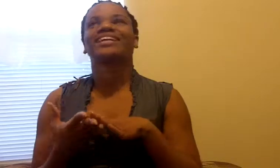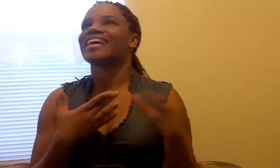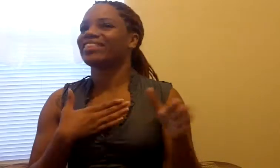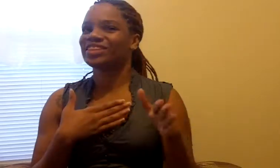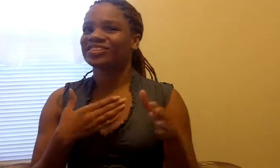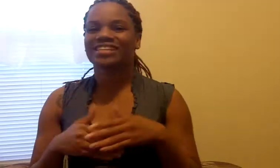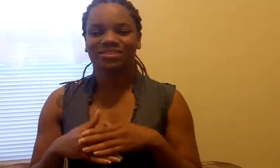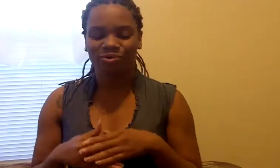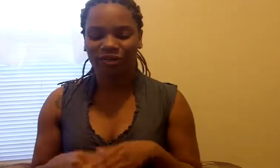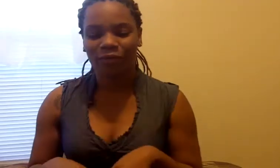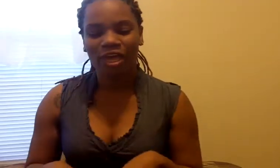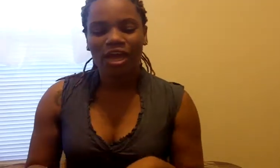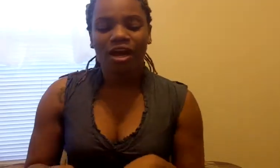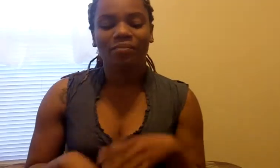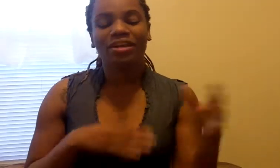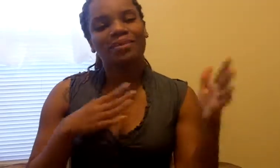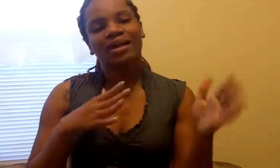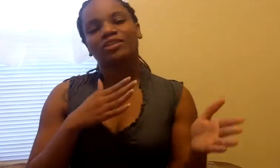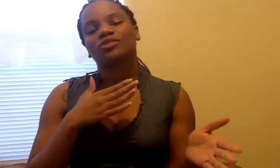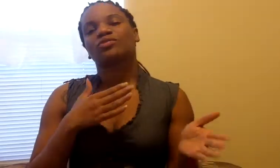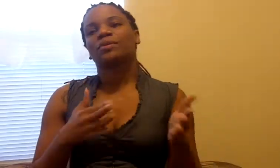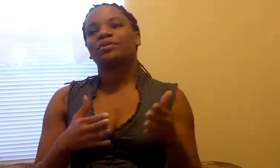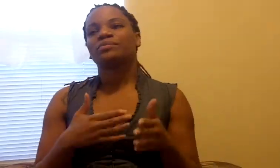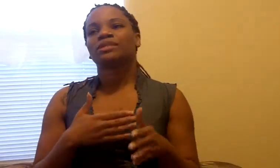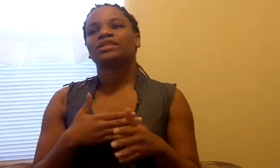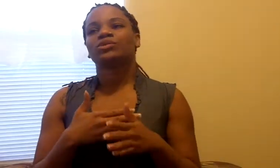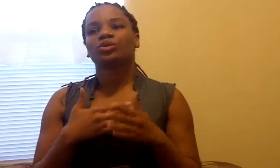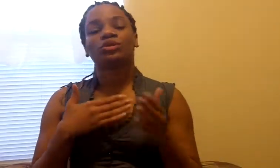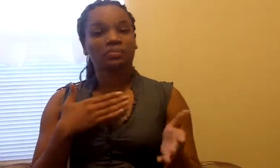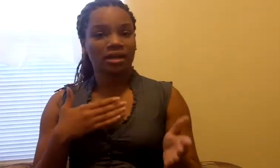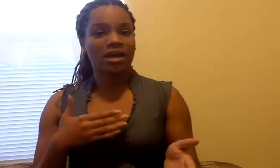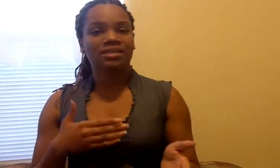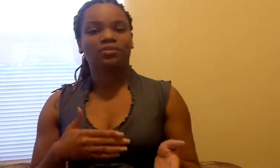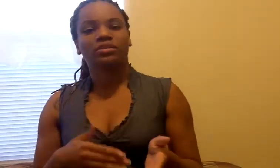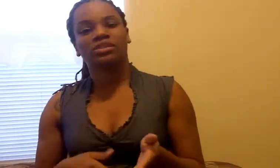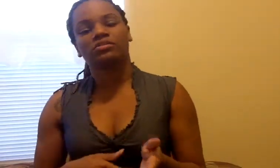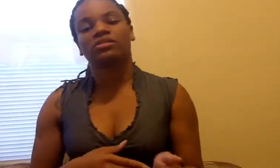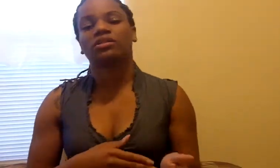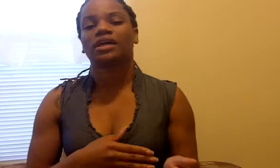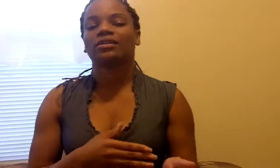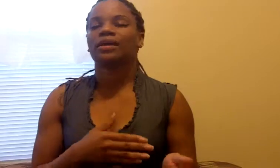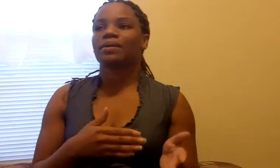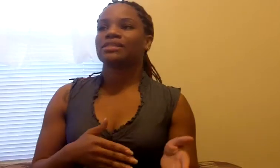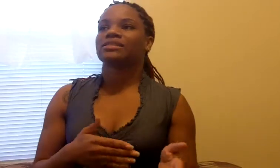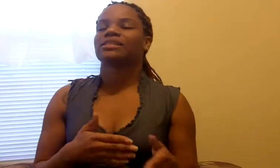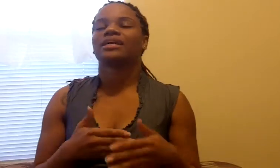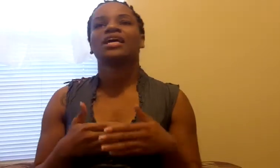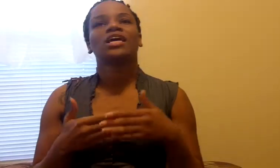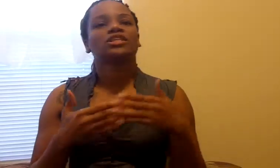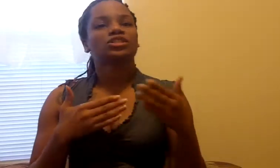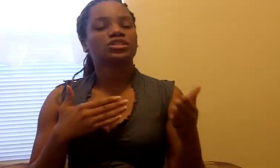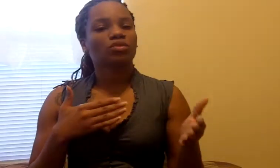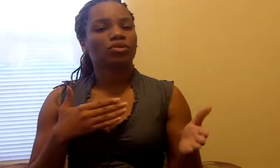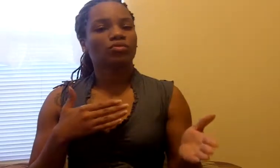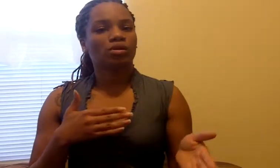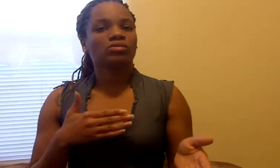gotta add the nurse, that's important. Anybody in the school that pretty much will come in contact with these students on a day-to-day basis, and just knowing the roles